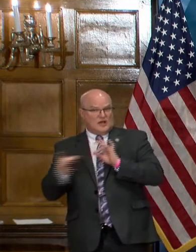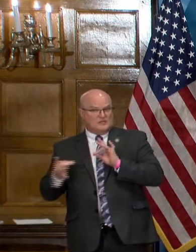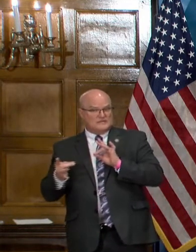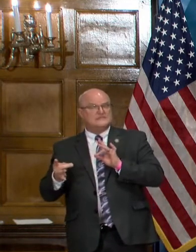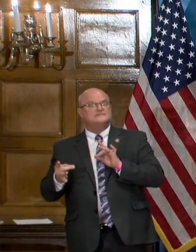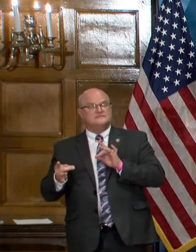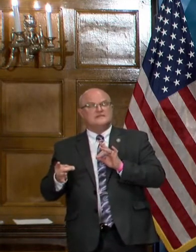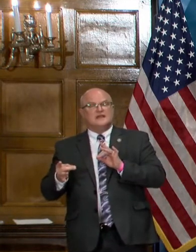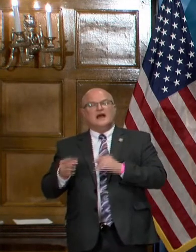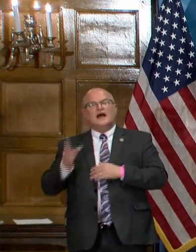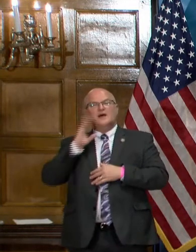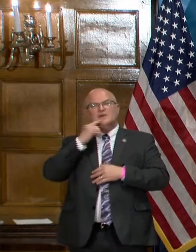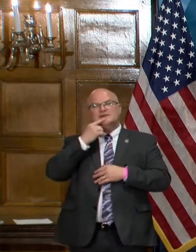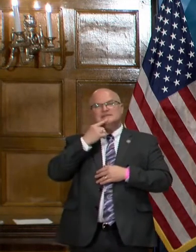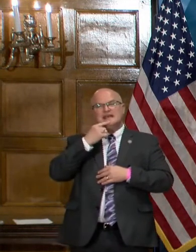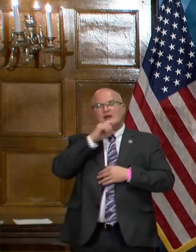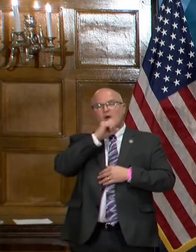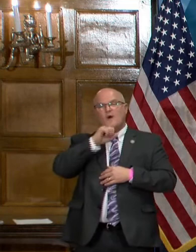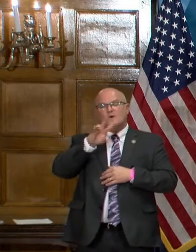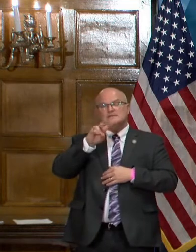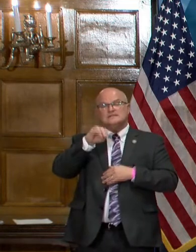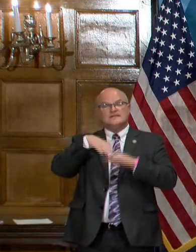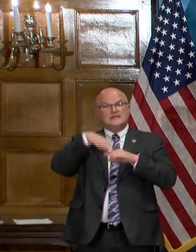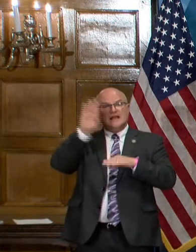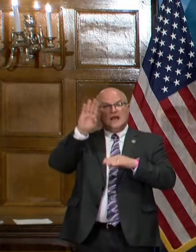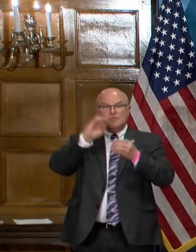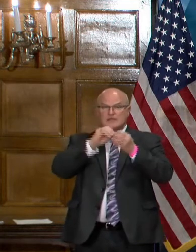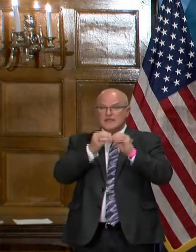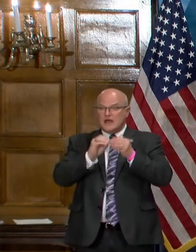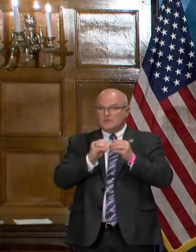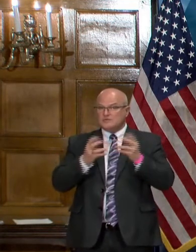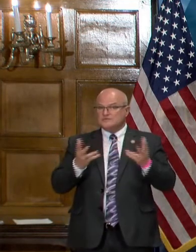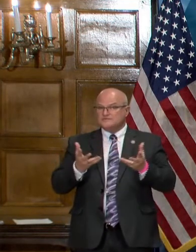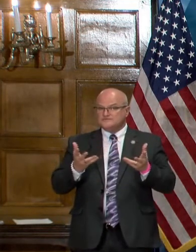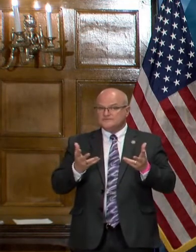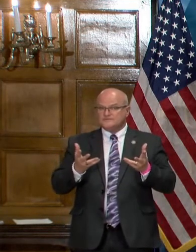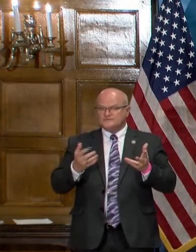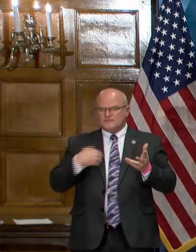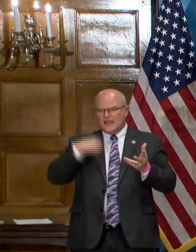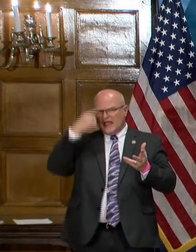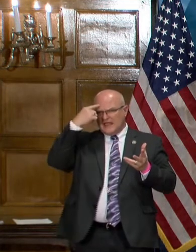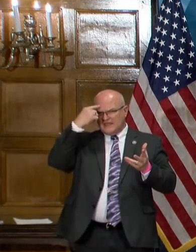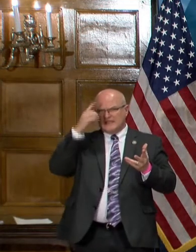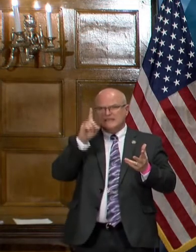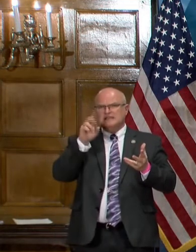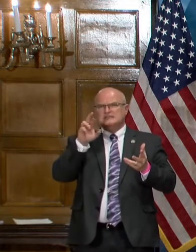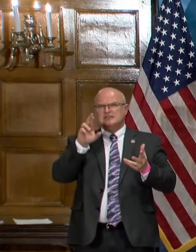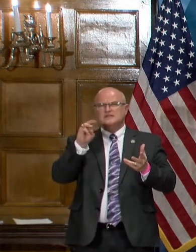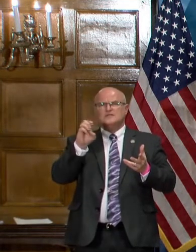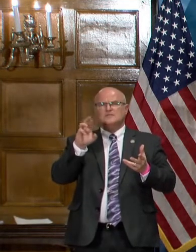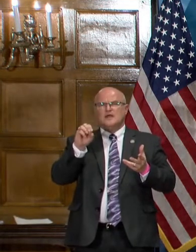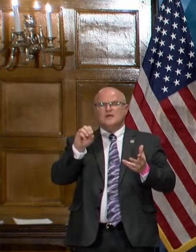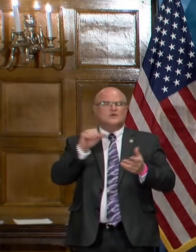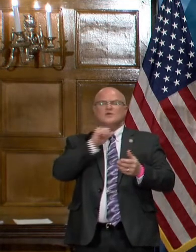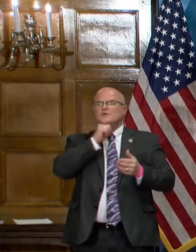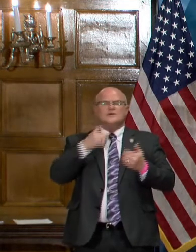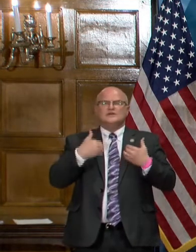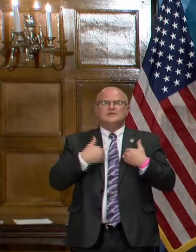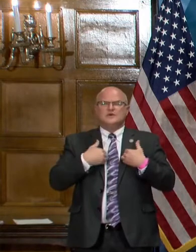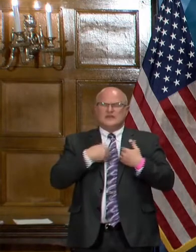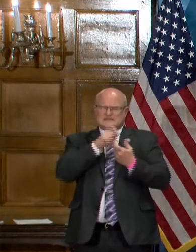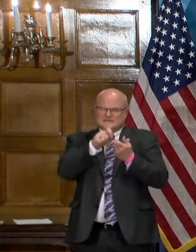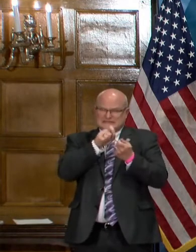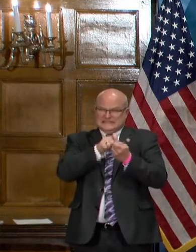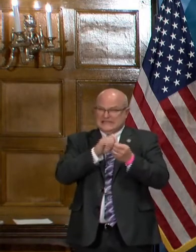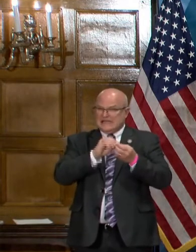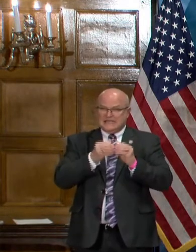point. I will say on the 70 plus, as to the numbers, I think Dr. Romero will indicate we don't have